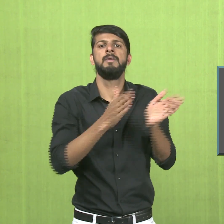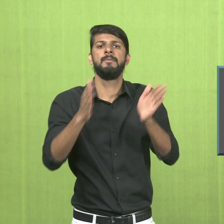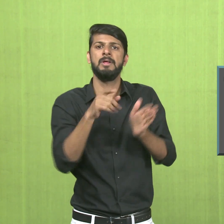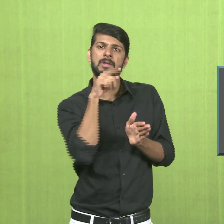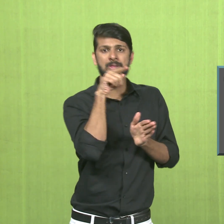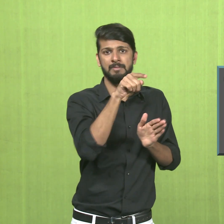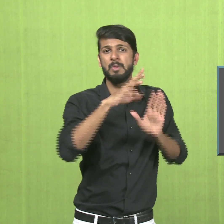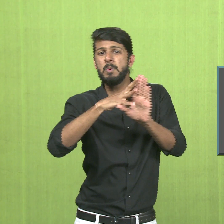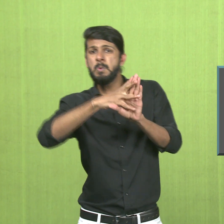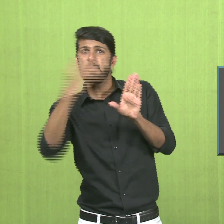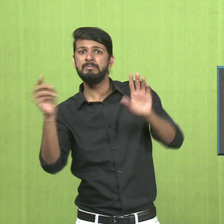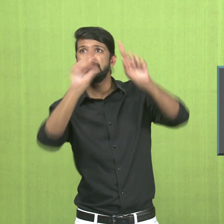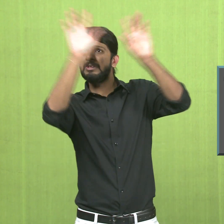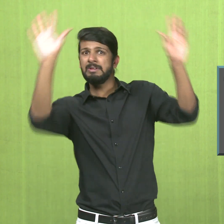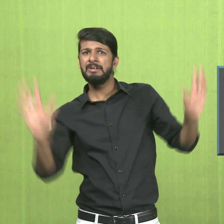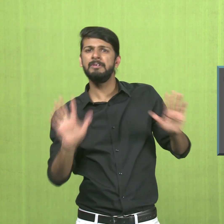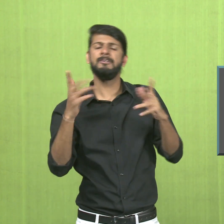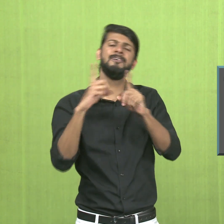different kind of activities, wedding scenes, etc.